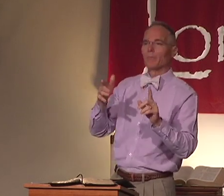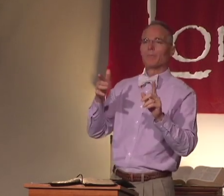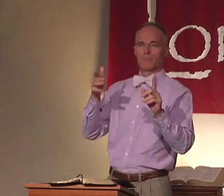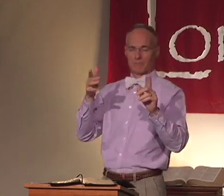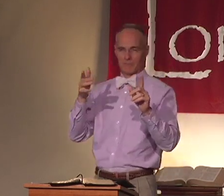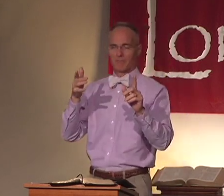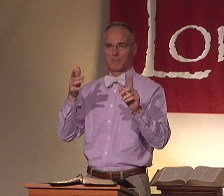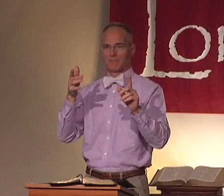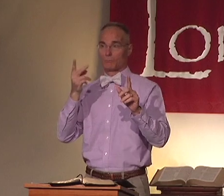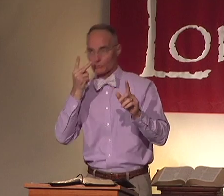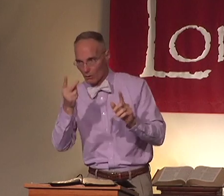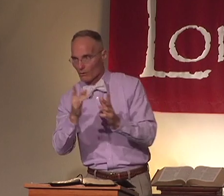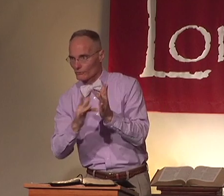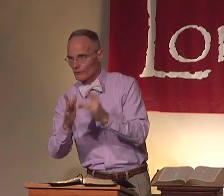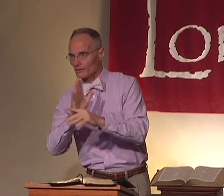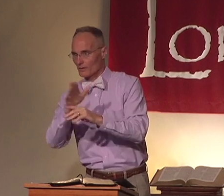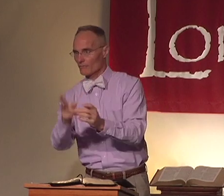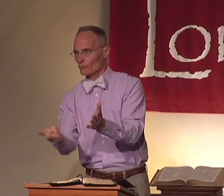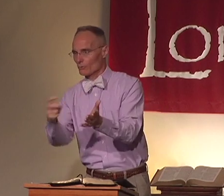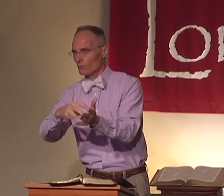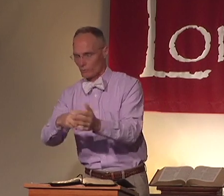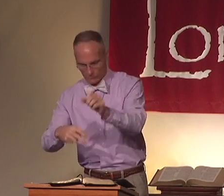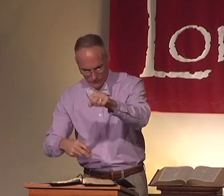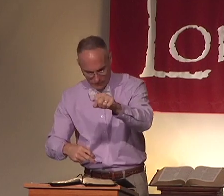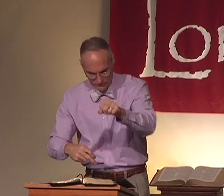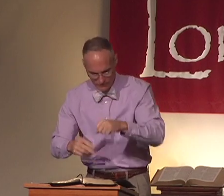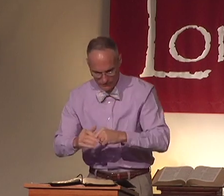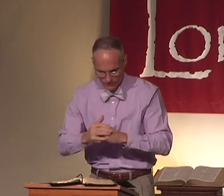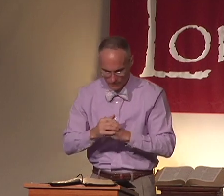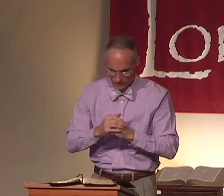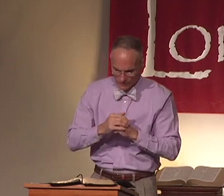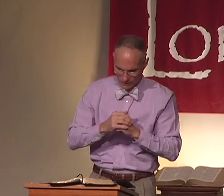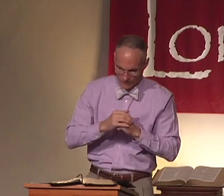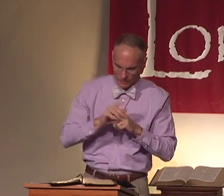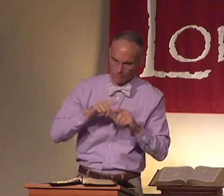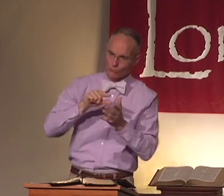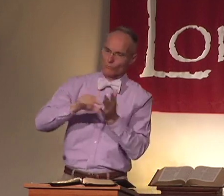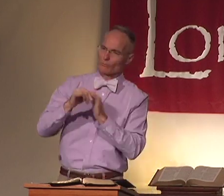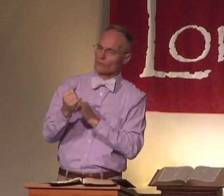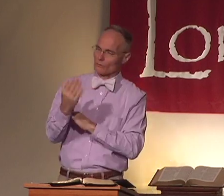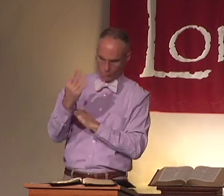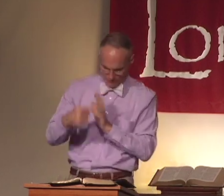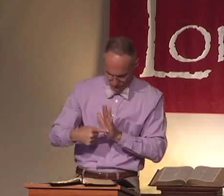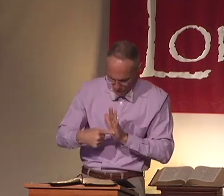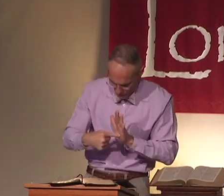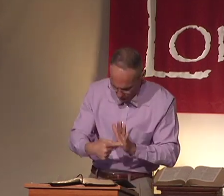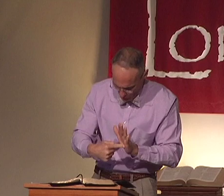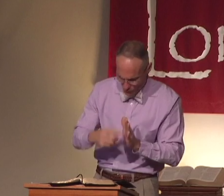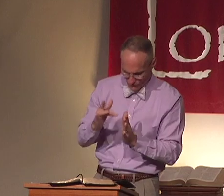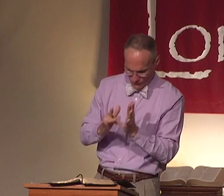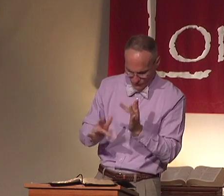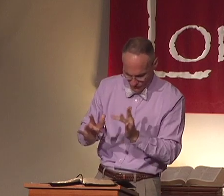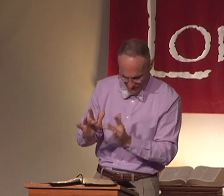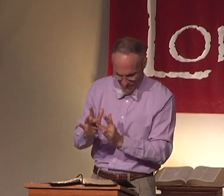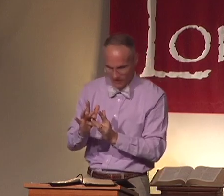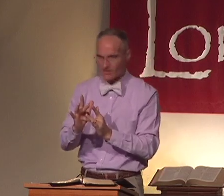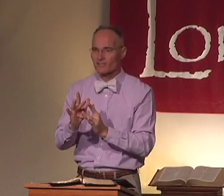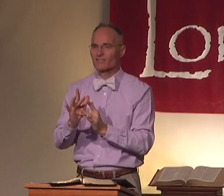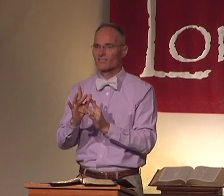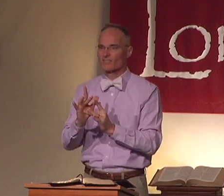A few of them had seen Jesus after he rose, that's true. But the scripture this morning shows that